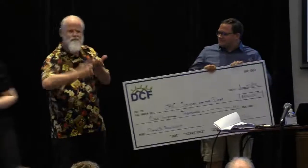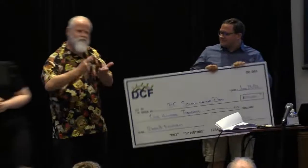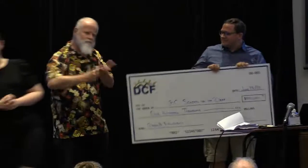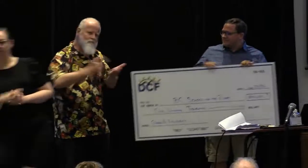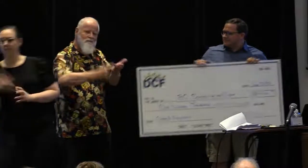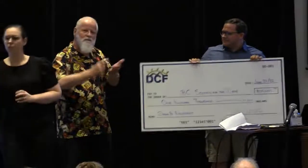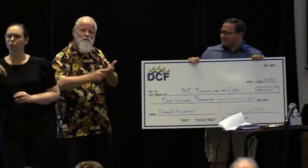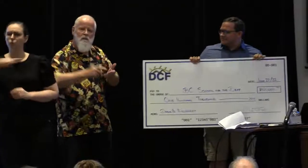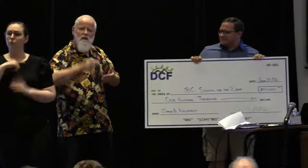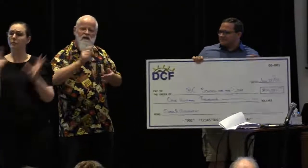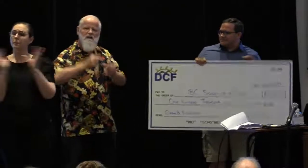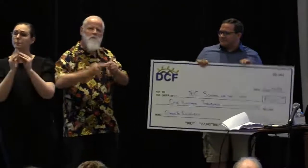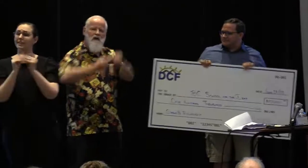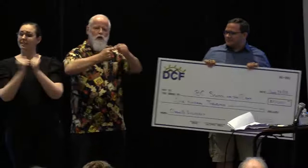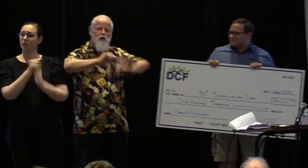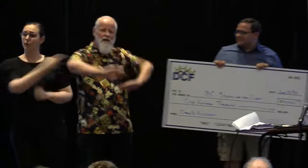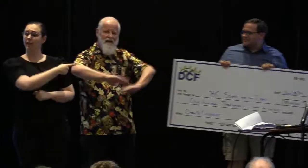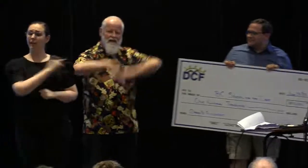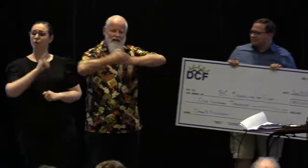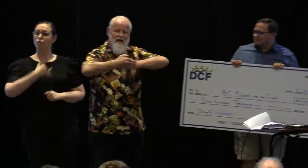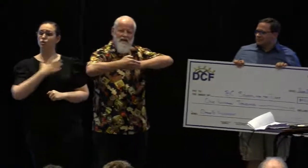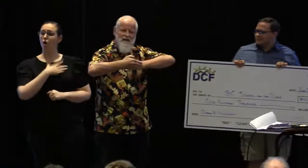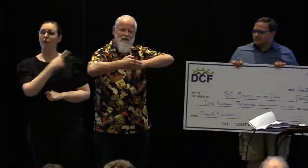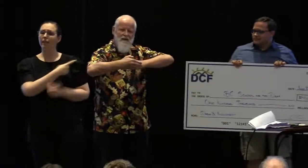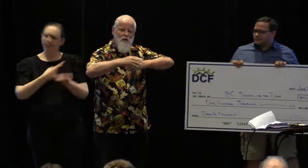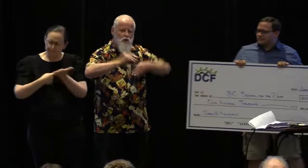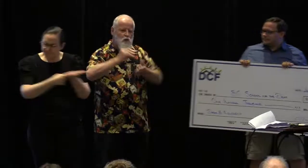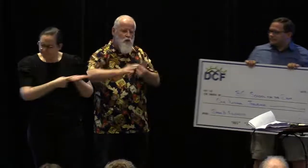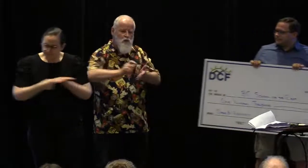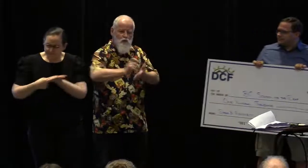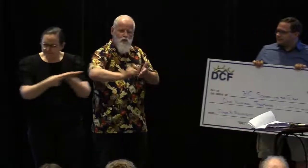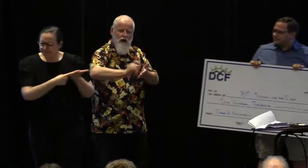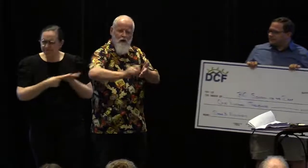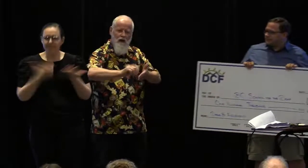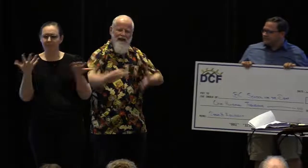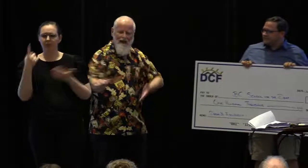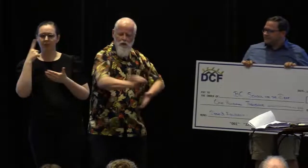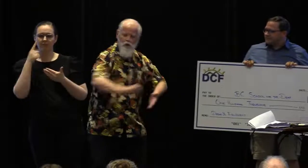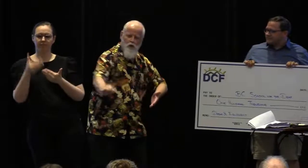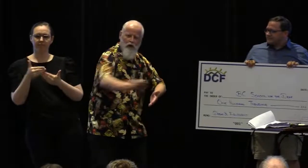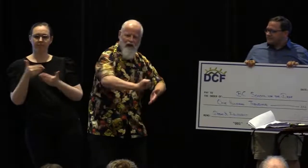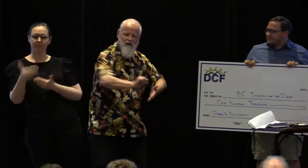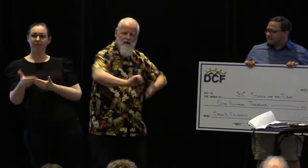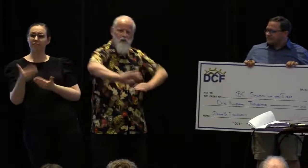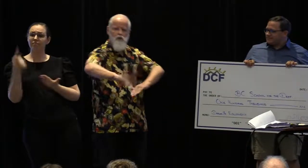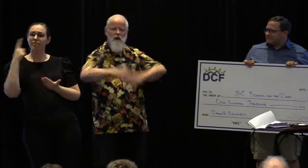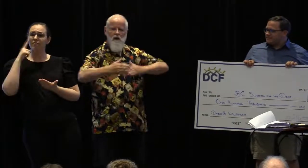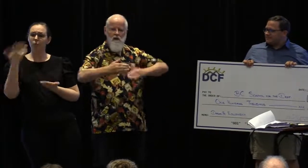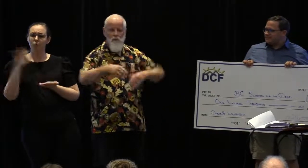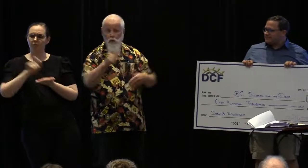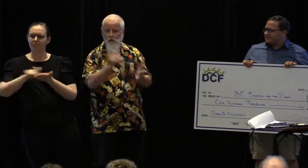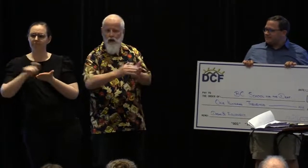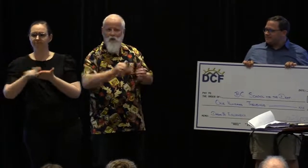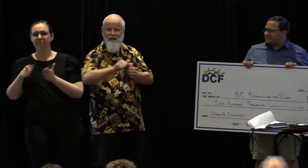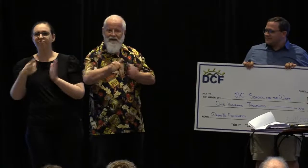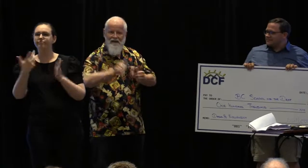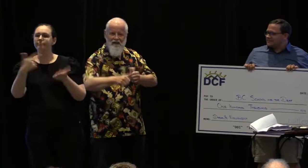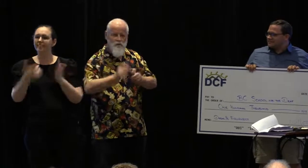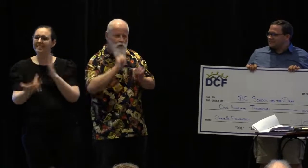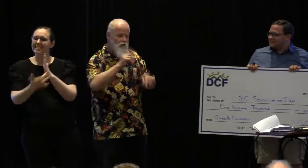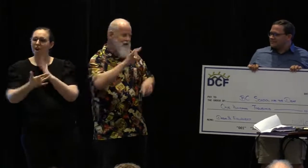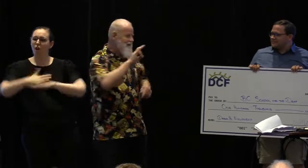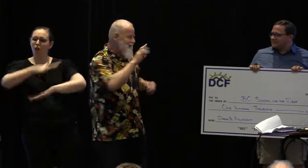I met with Jonathan several weeks ago when we talked about getting special desks for the students that